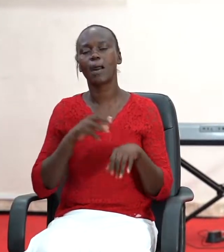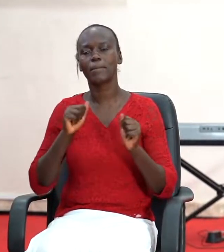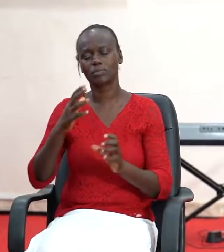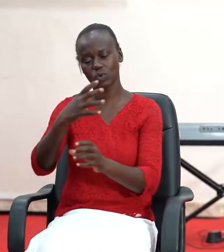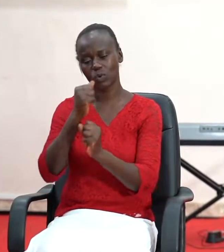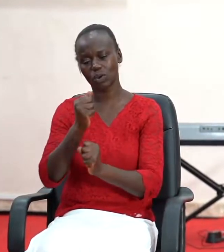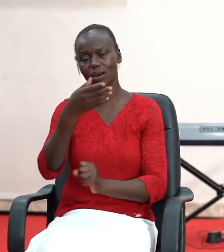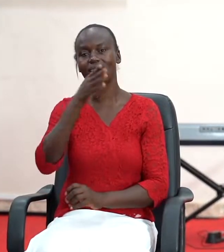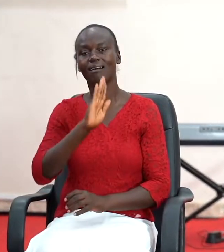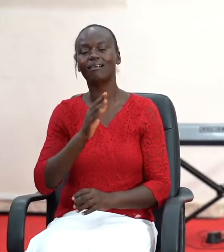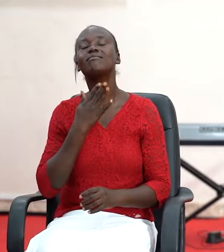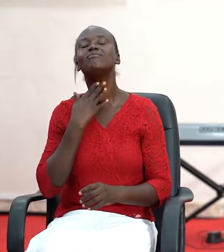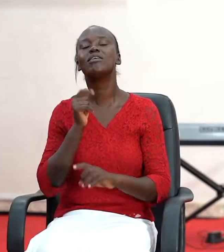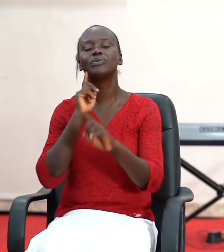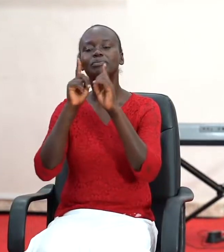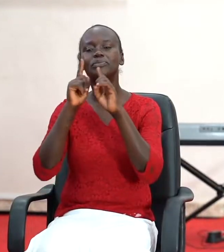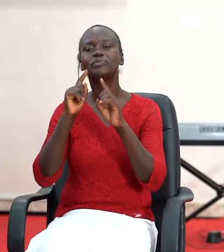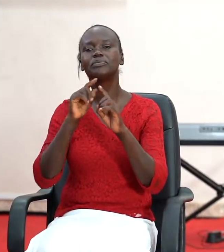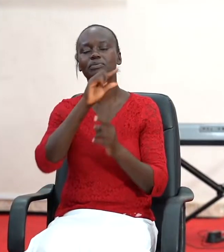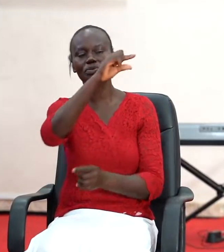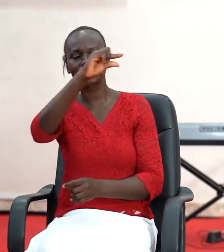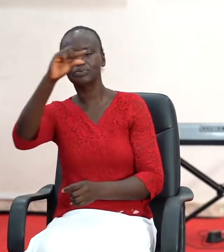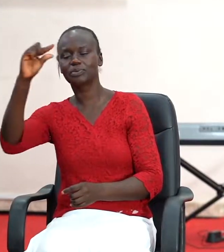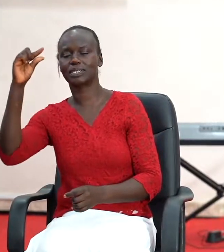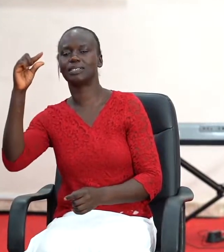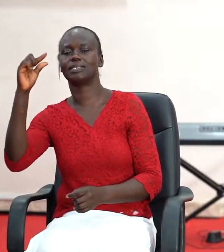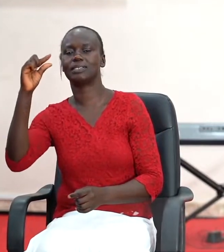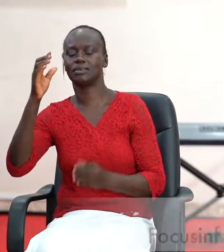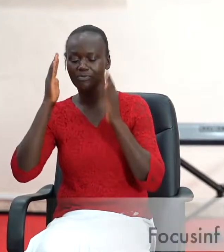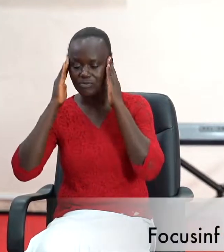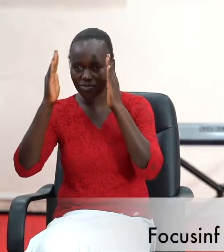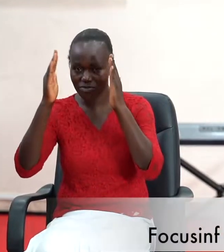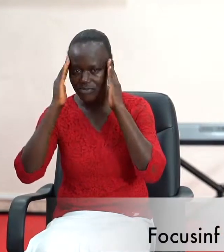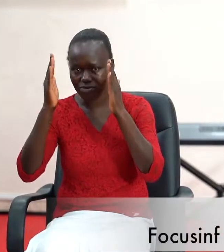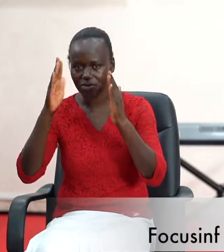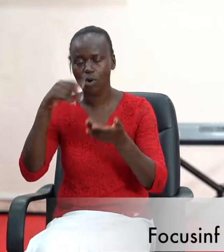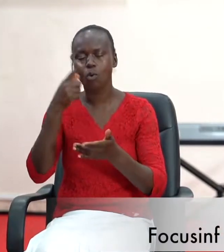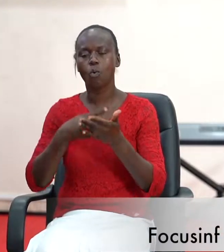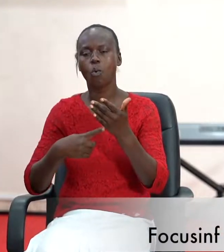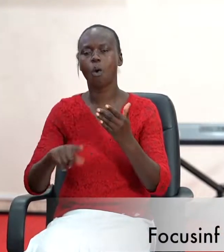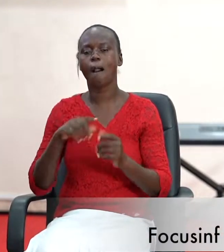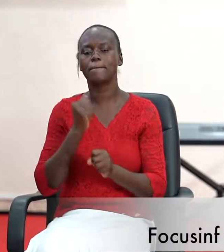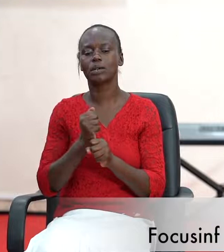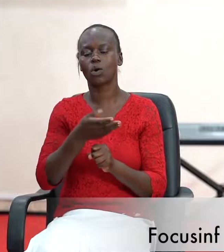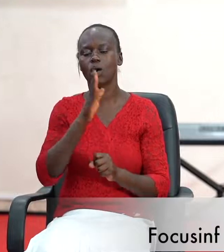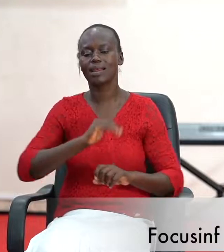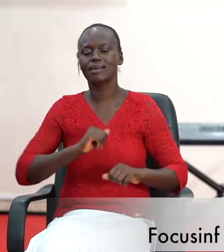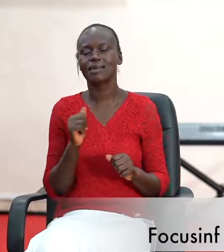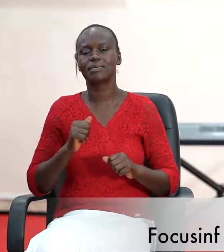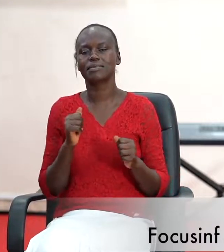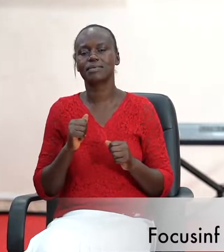God. Nataka kuzungumza kwa topic ambayo ninaita focusing on what pleases God.